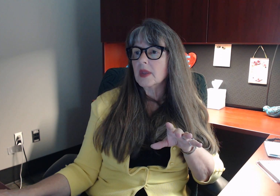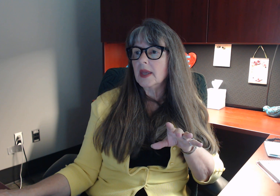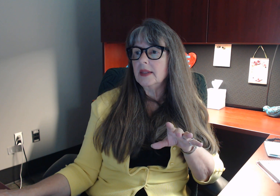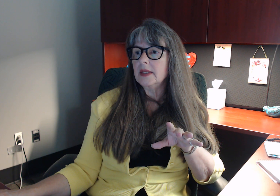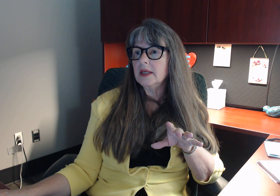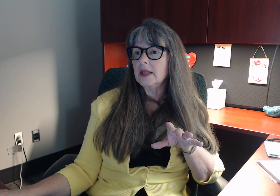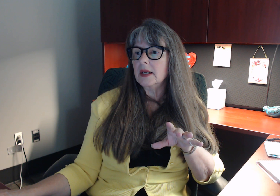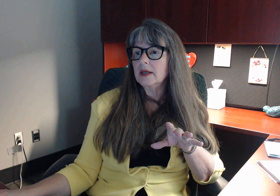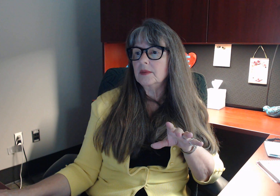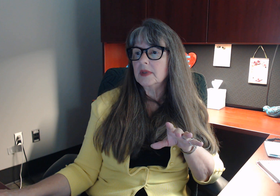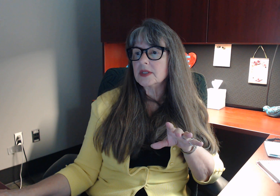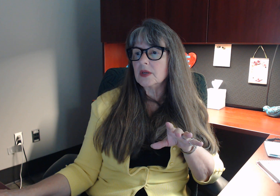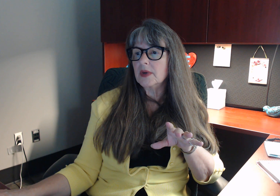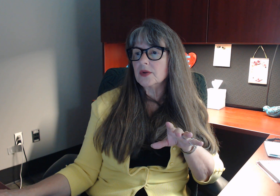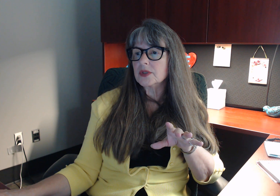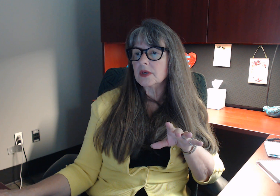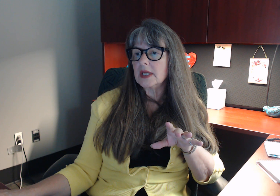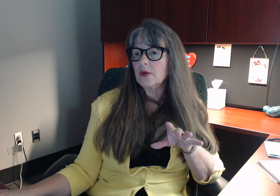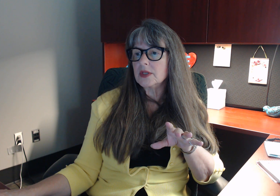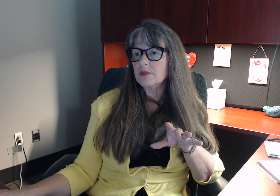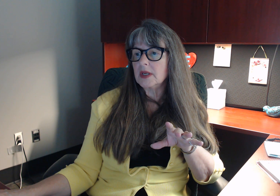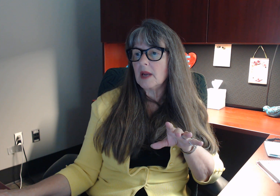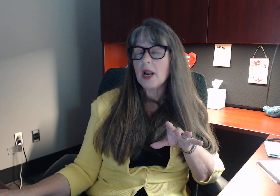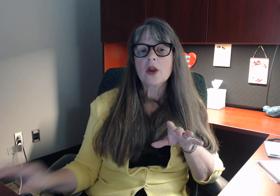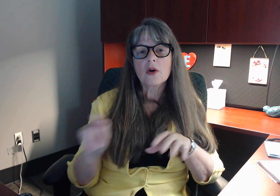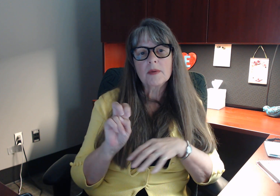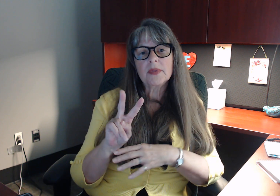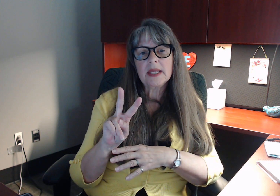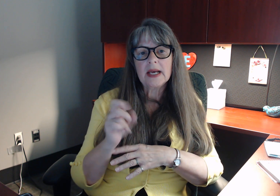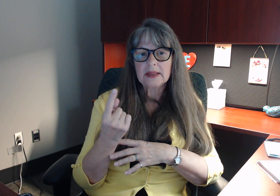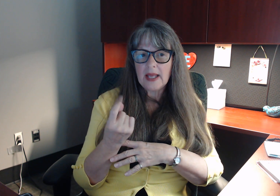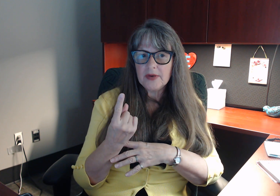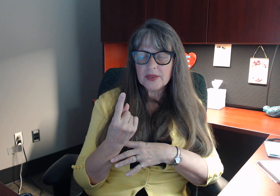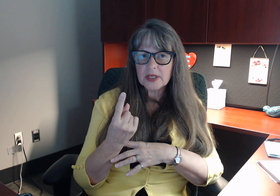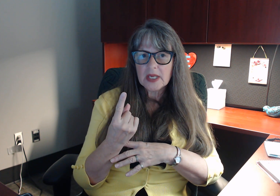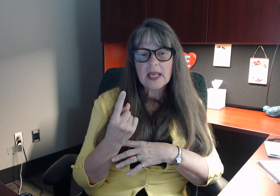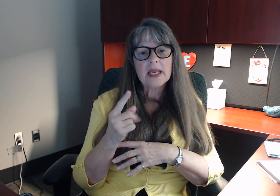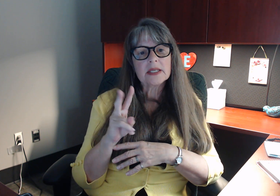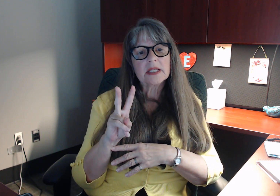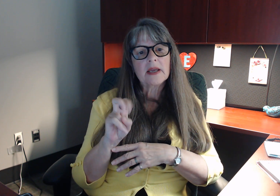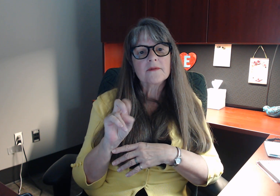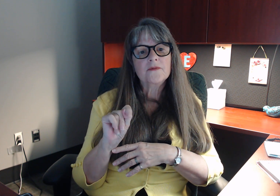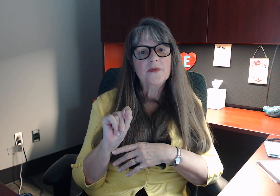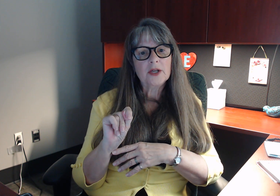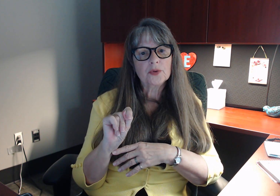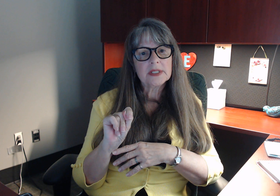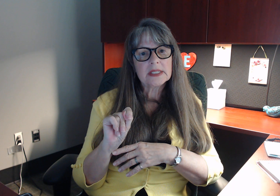And then let's see what else, because I know that something coming. November the 11th is Veterans